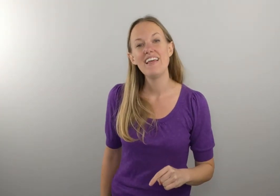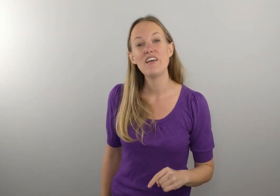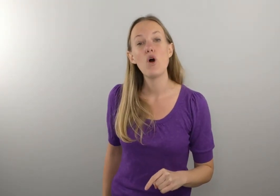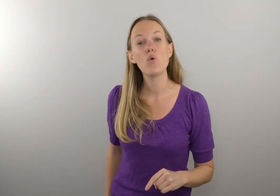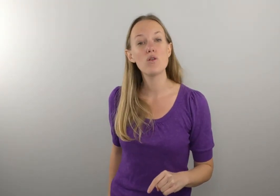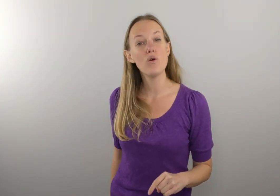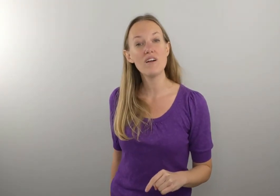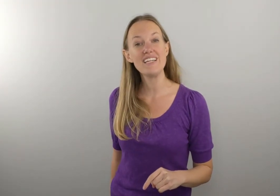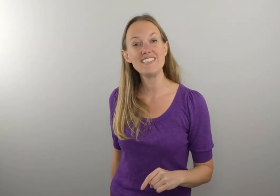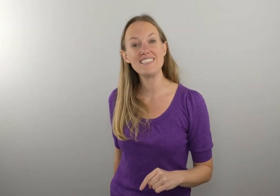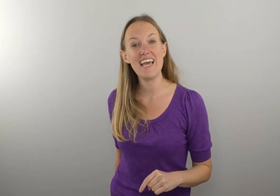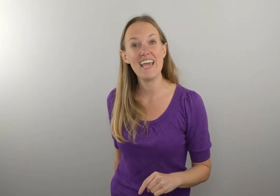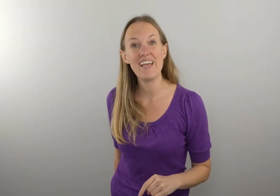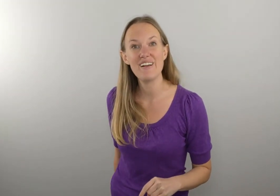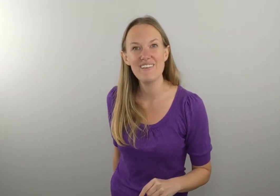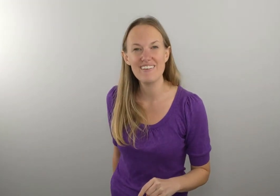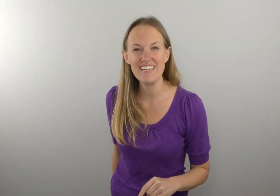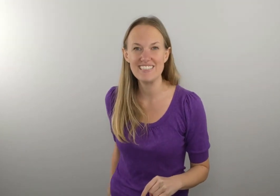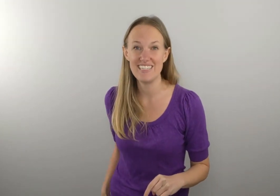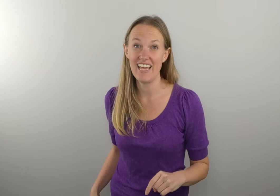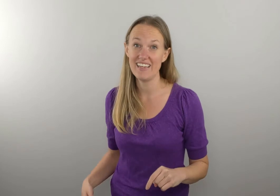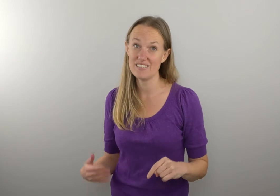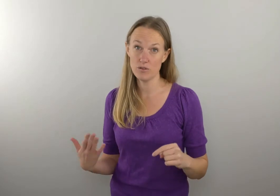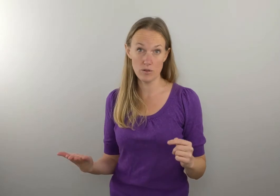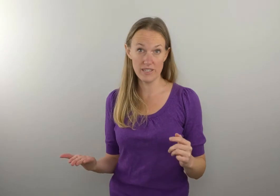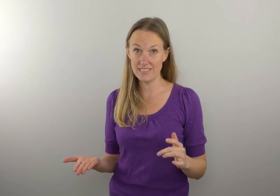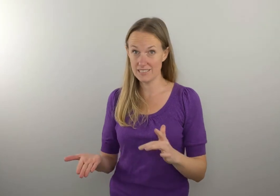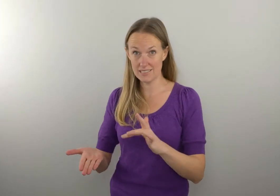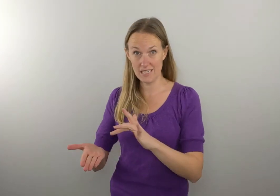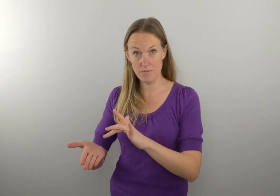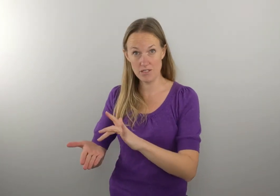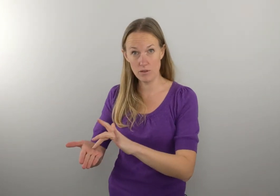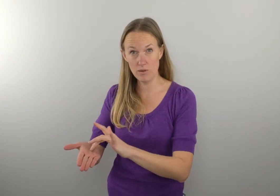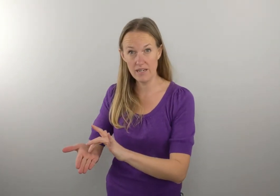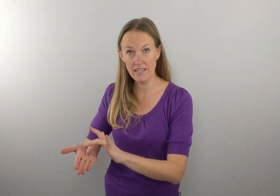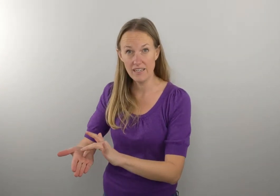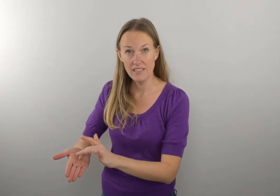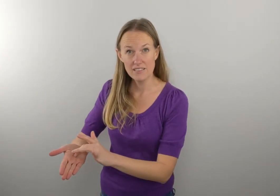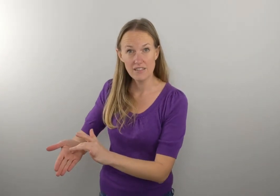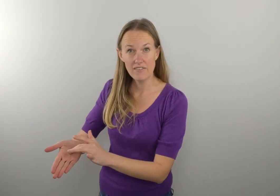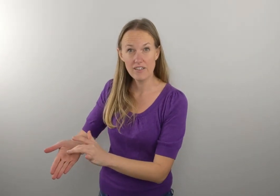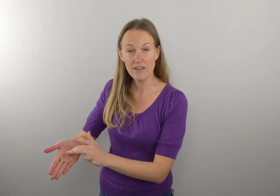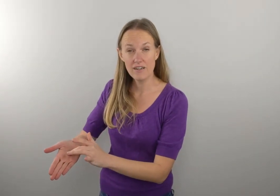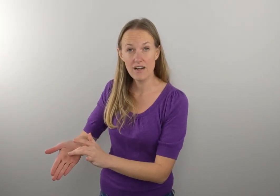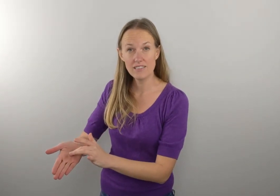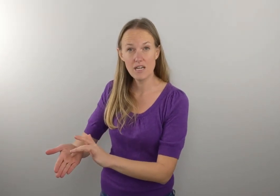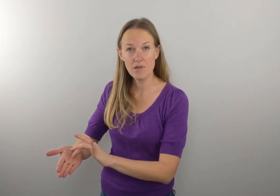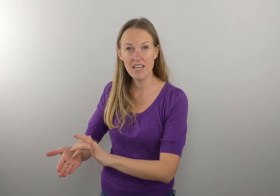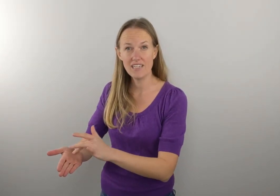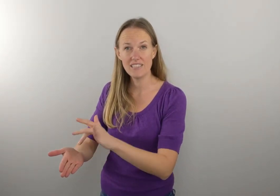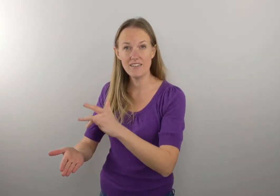then, oh, glorious day, glorious day. So glorious is the same as glory. So you have your non-dominant hand